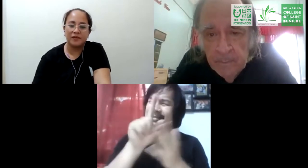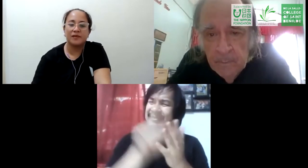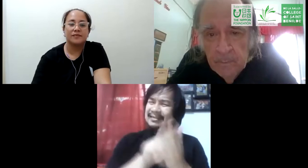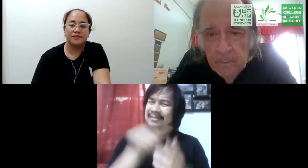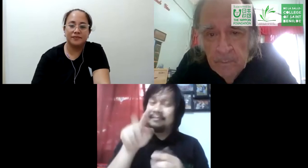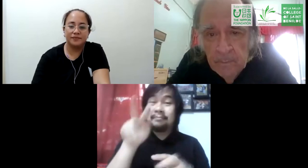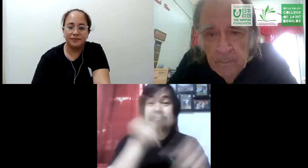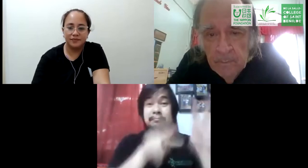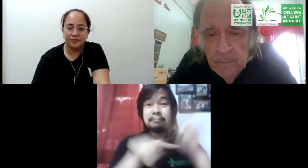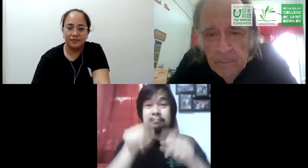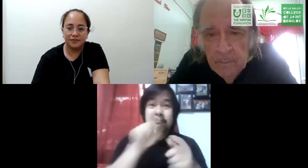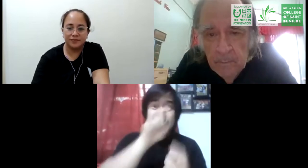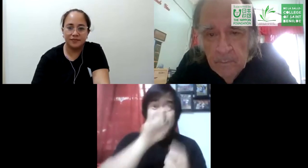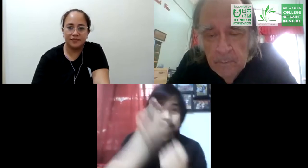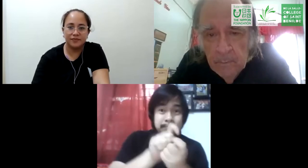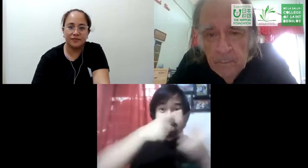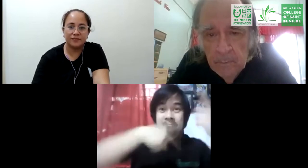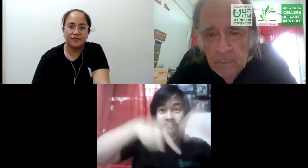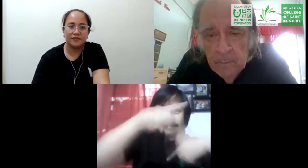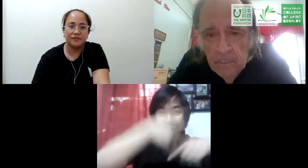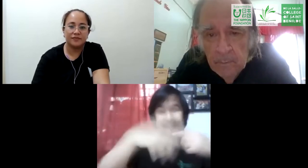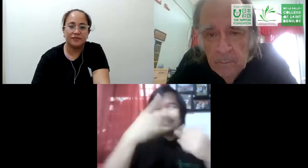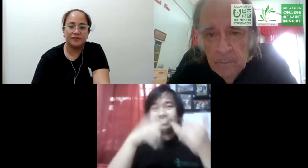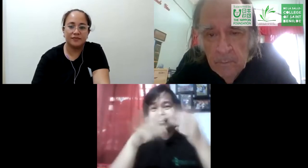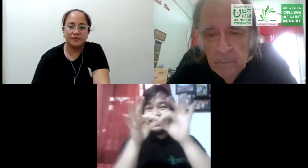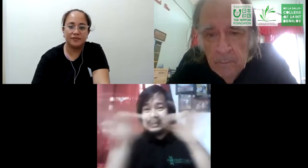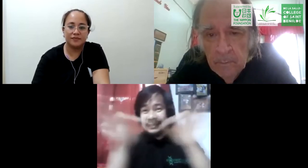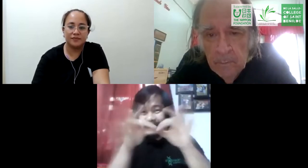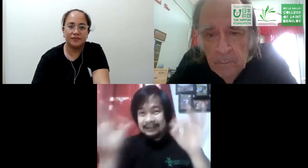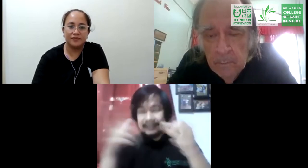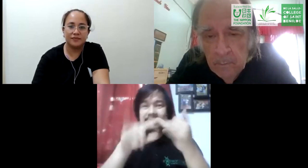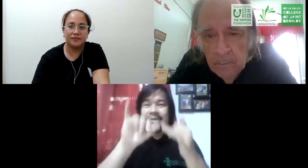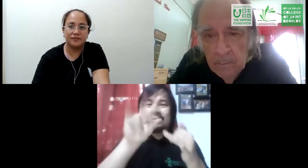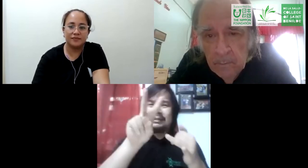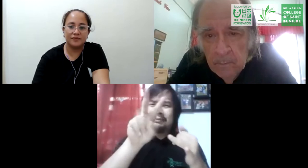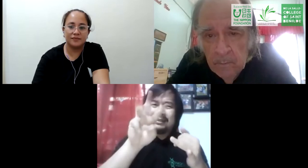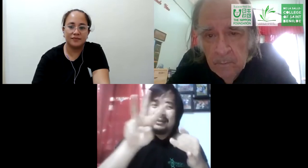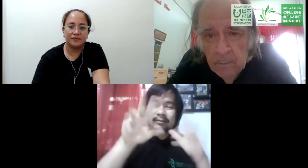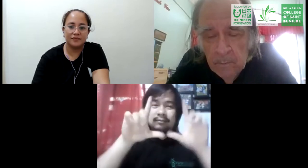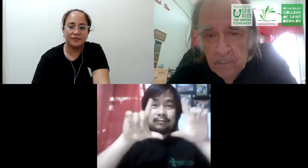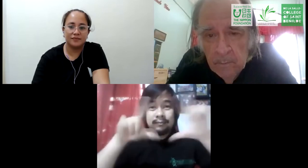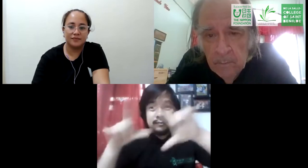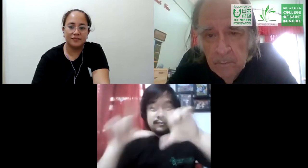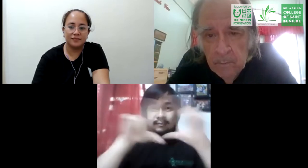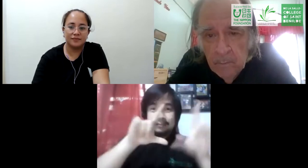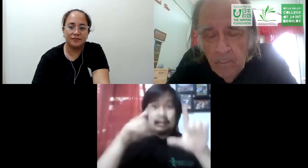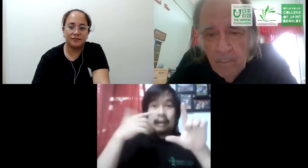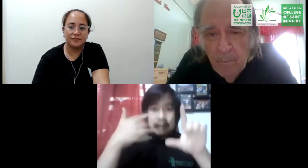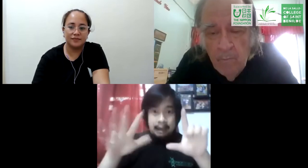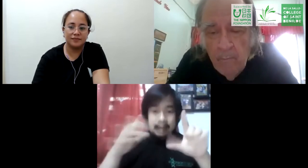lessons 1 to 10, I believe, and making sure that we have the labels for